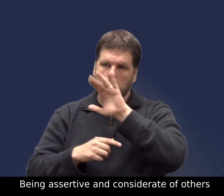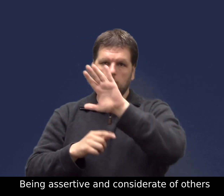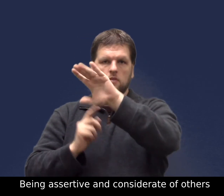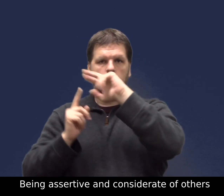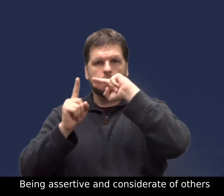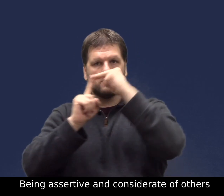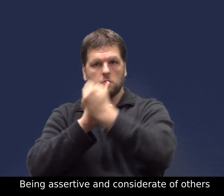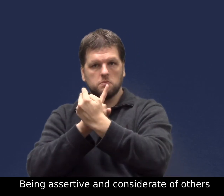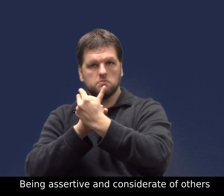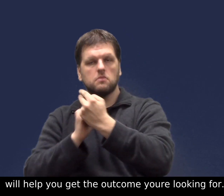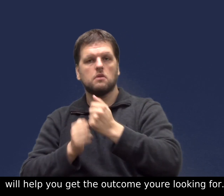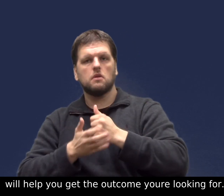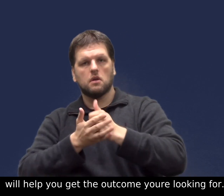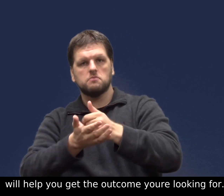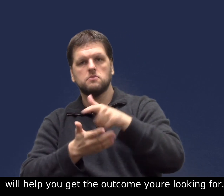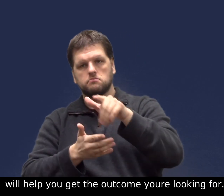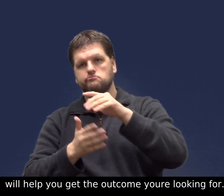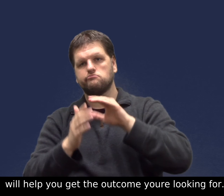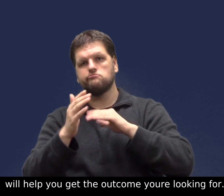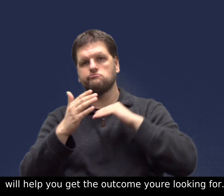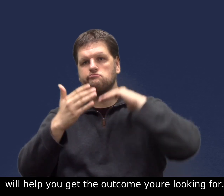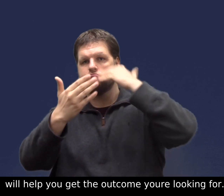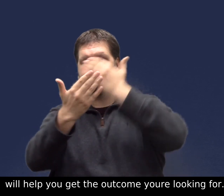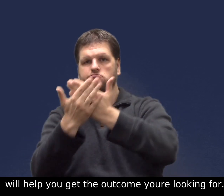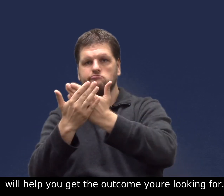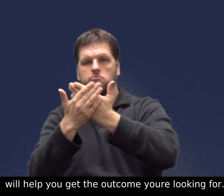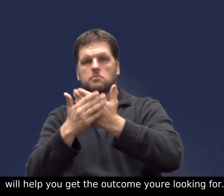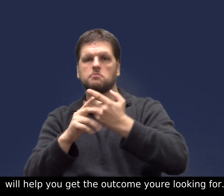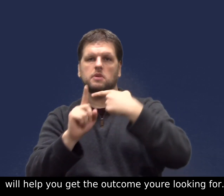considerate of others will help you get the outcome you're looking for.